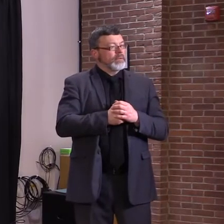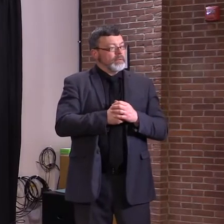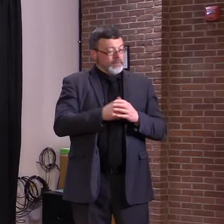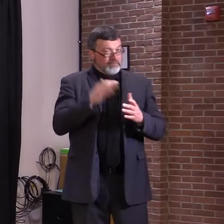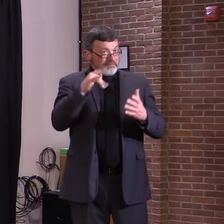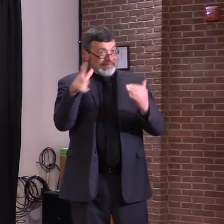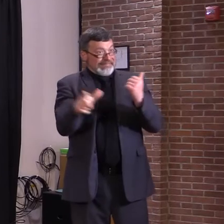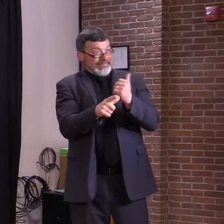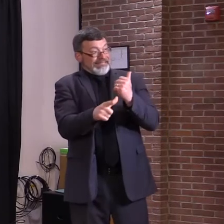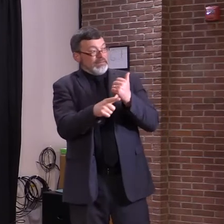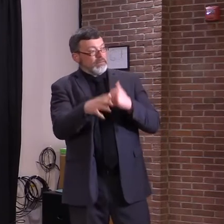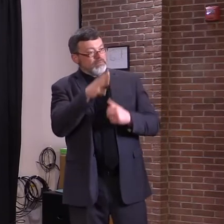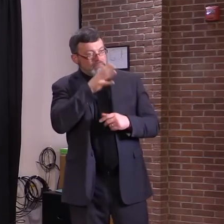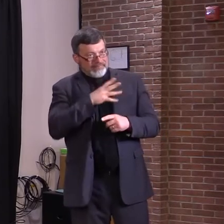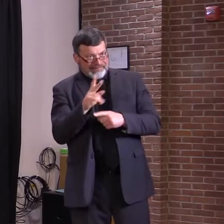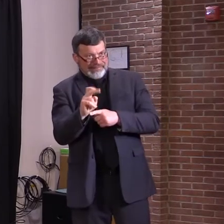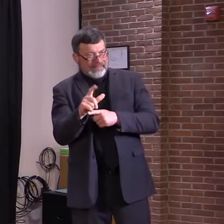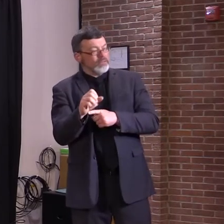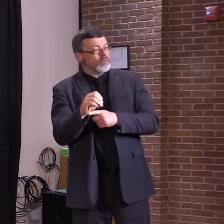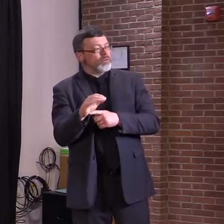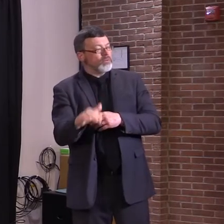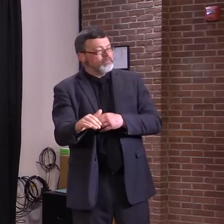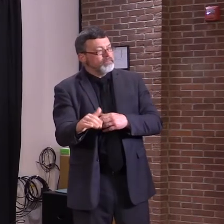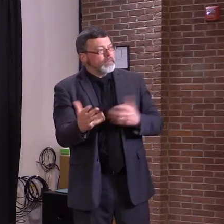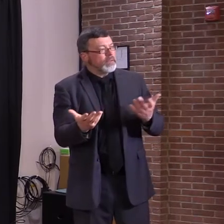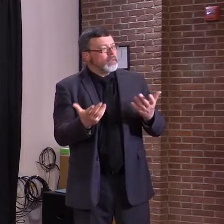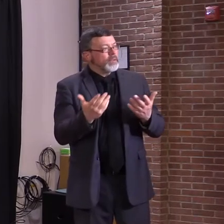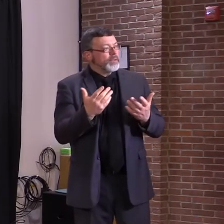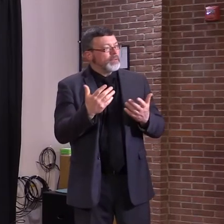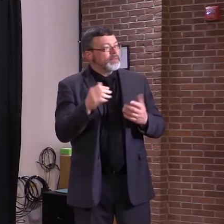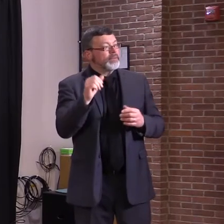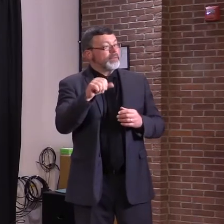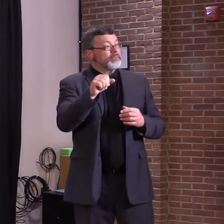Yeah, that's not much easier than a PPP question for me.